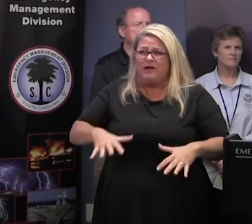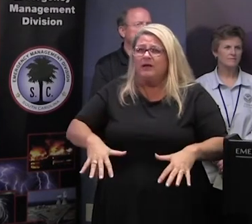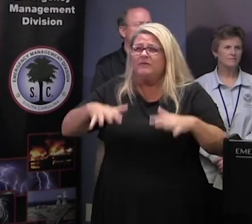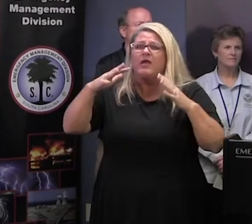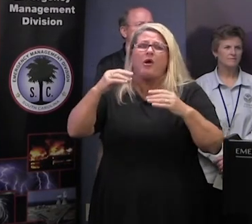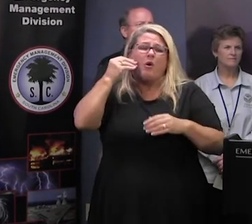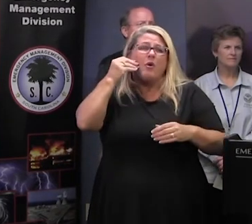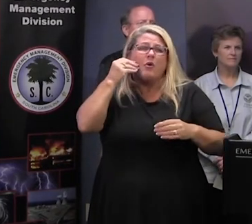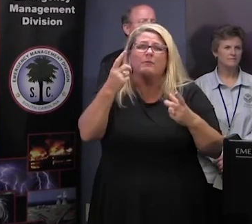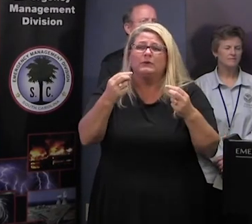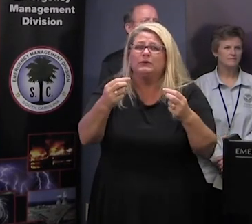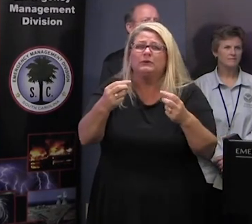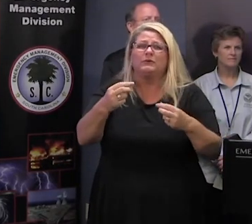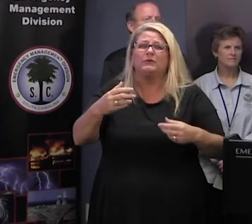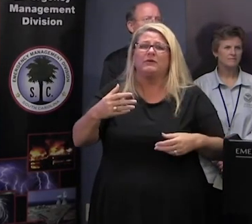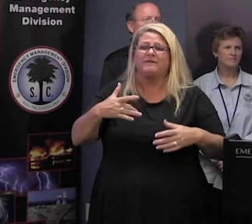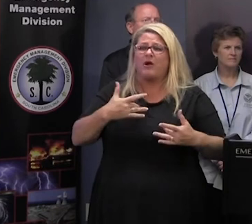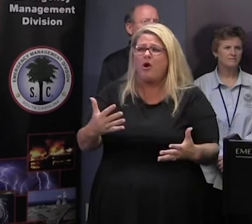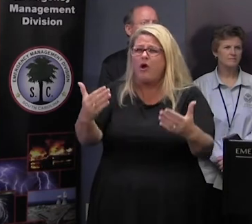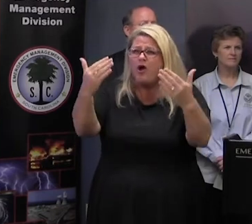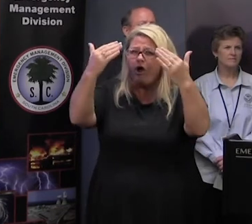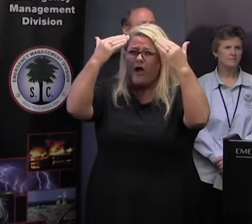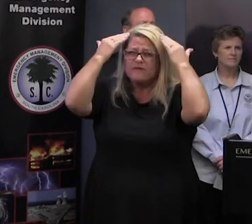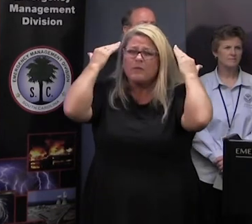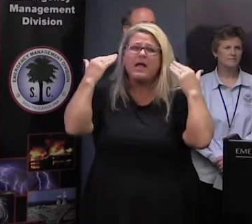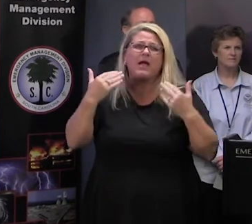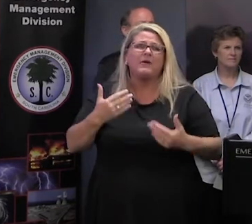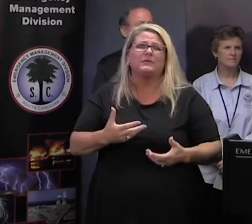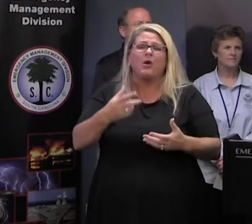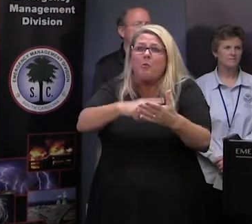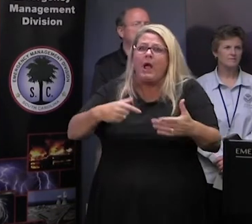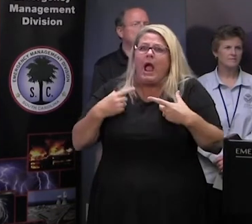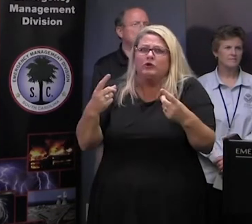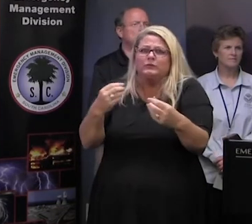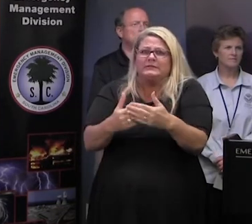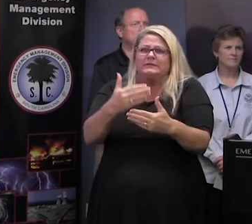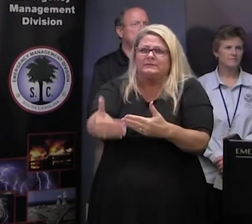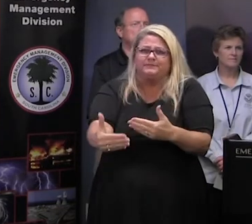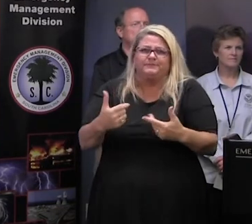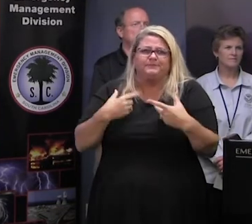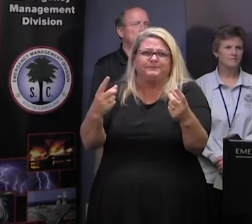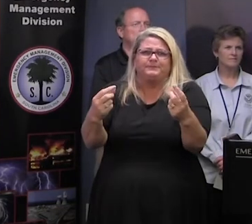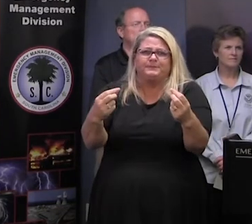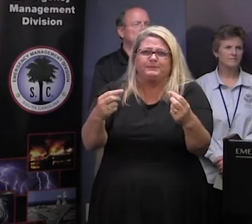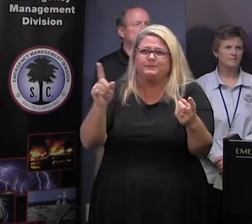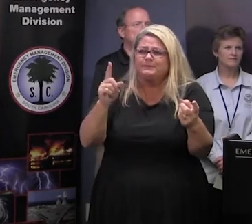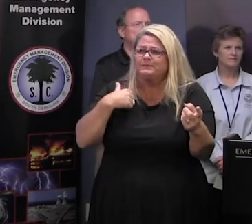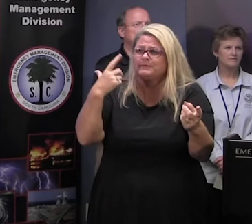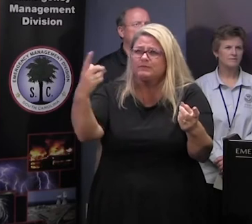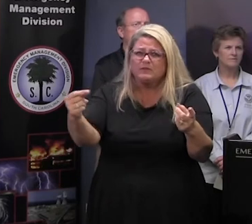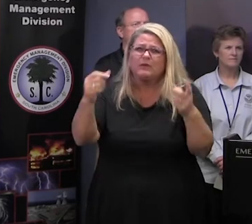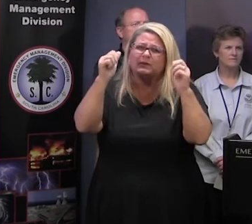to figure out really what are my next steps, trying to get through all the information, figure out where do I go from here, could